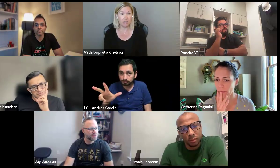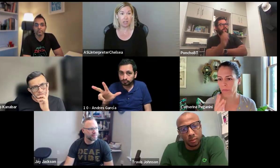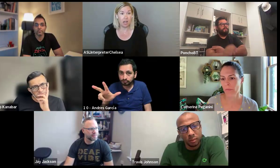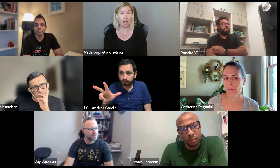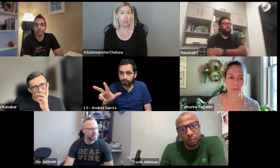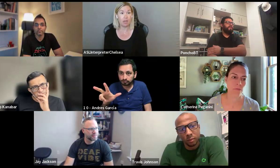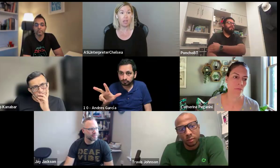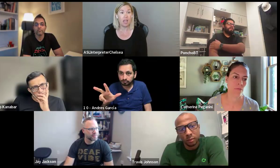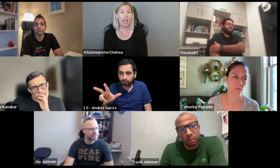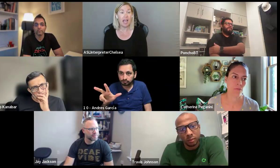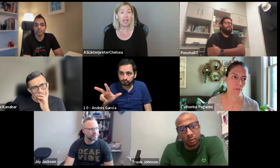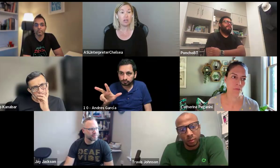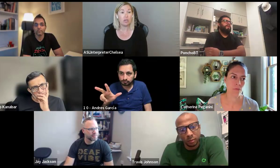advance. And